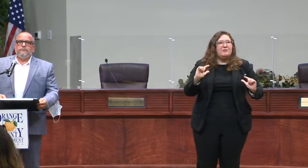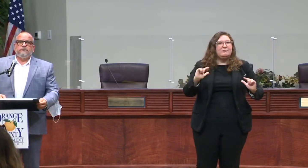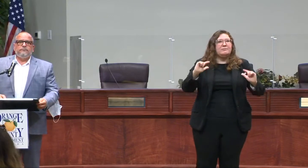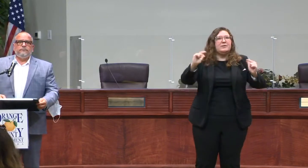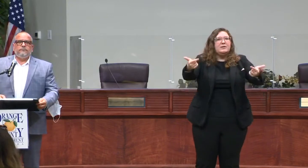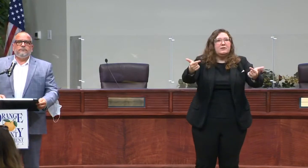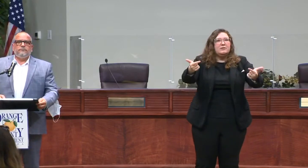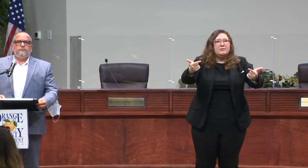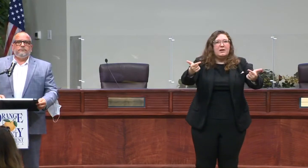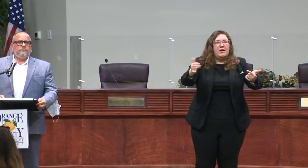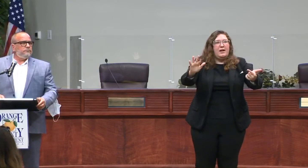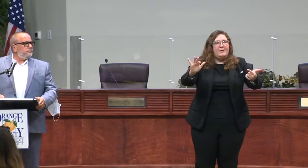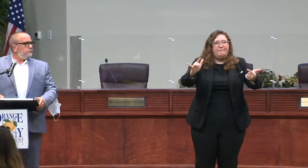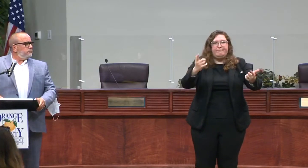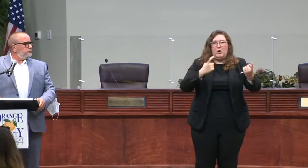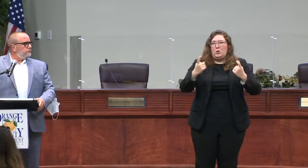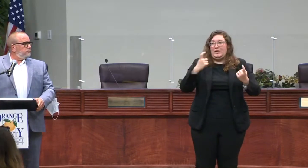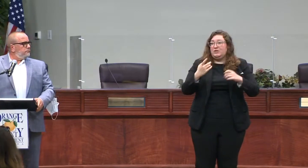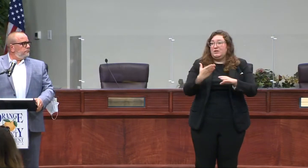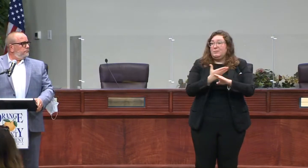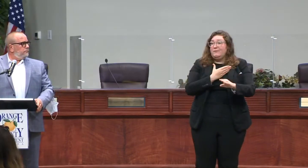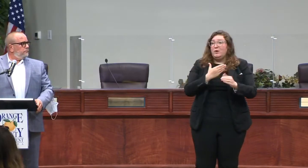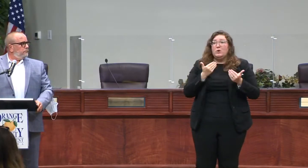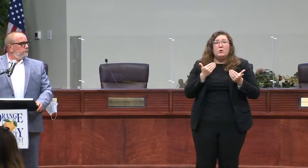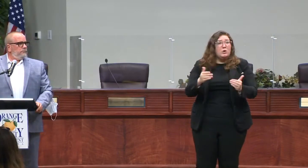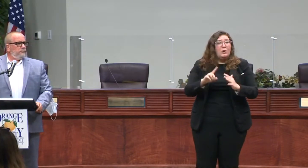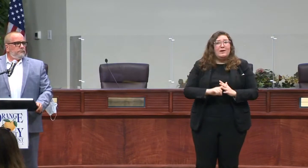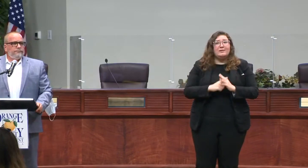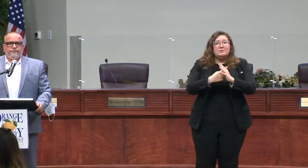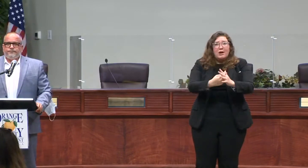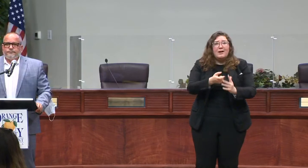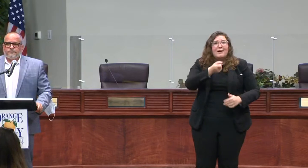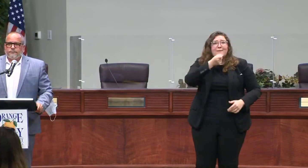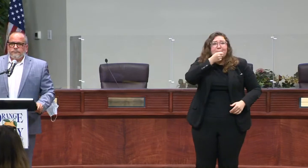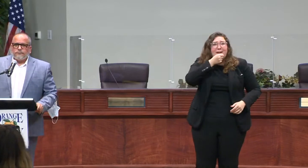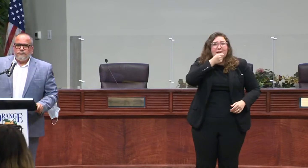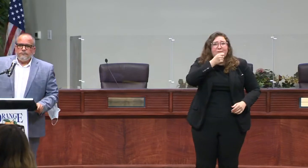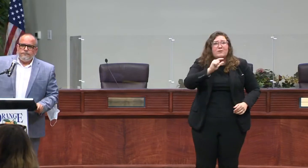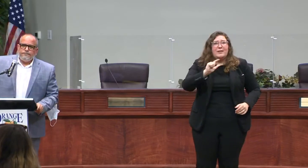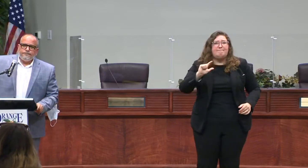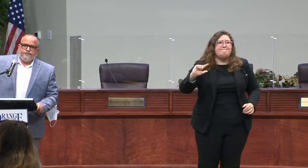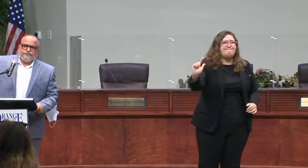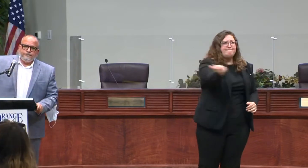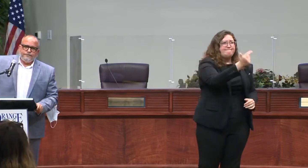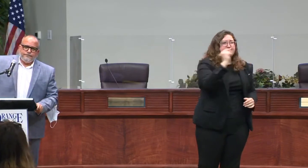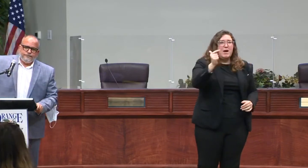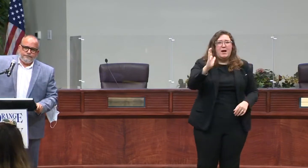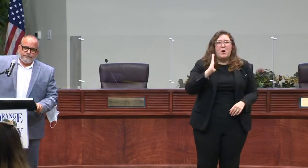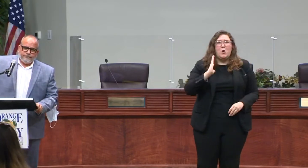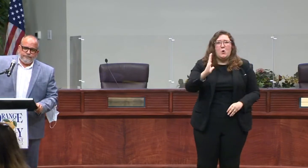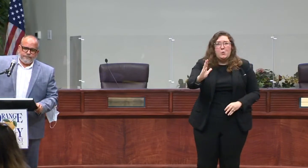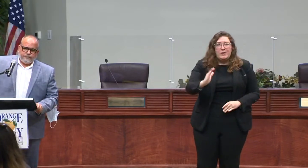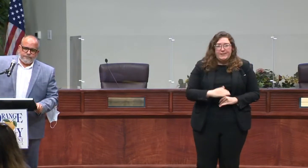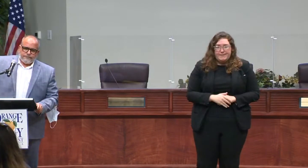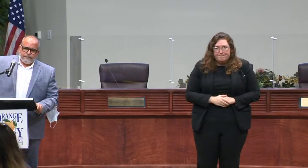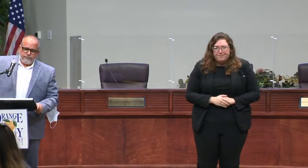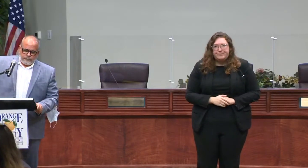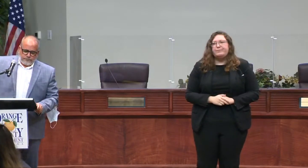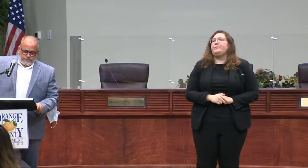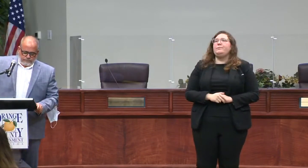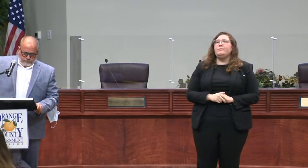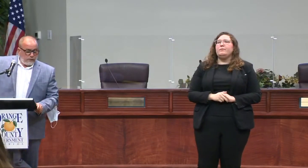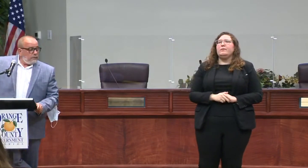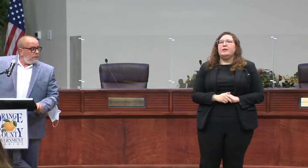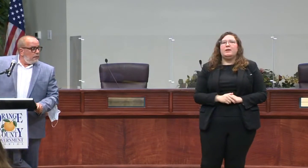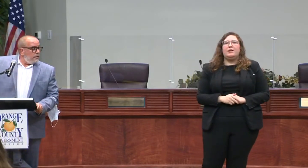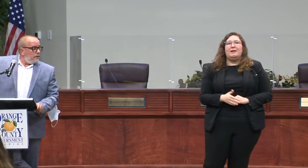Okay, before we will have a microphone that will be moving around, so that will be the order in which we will take the questions.